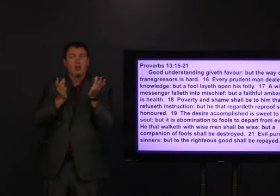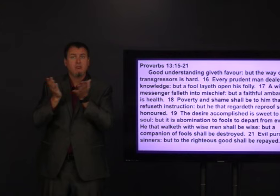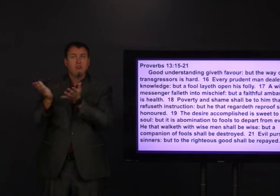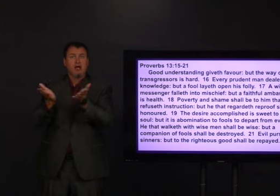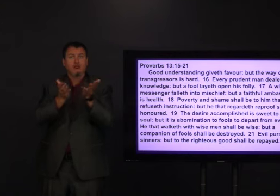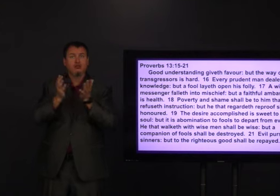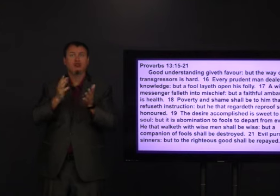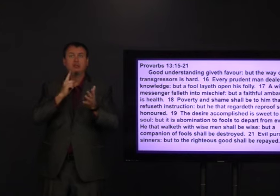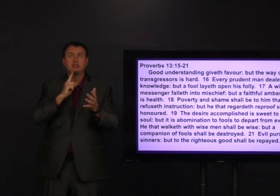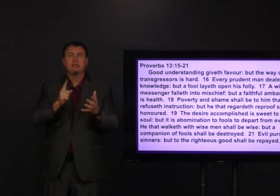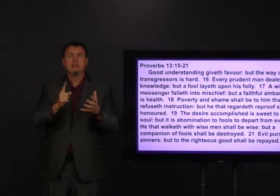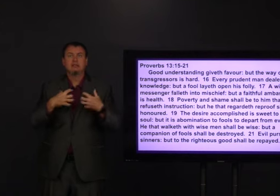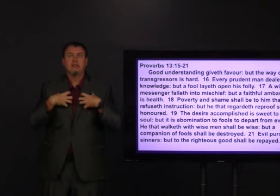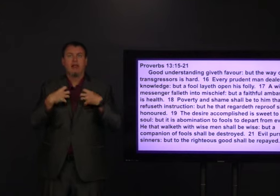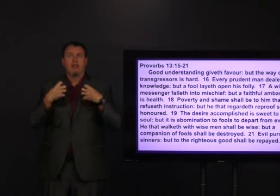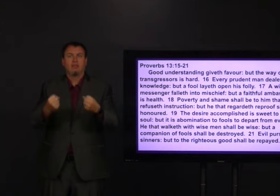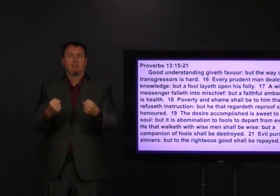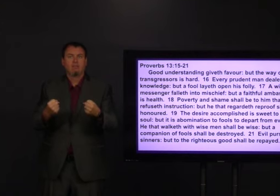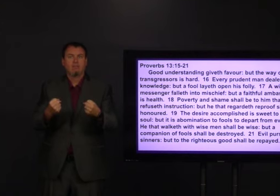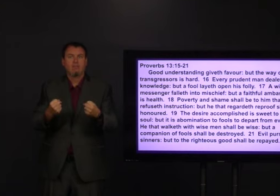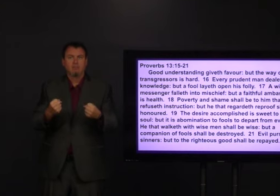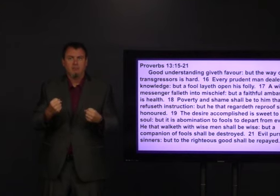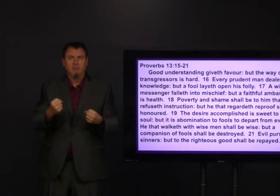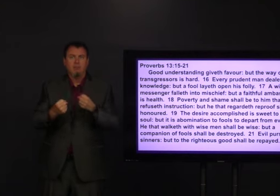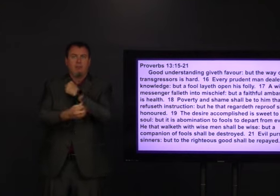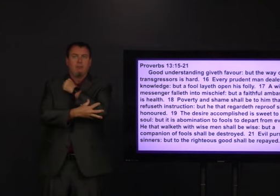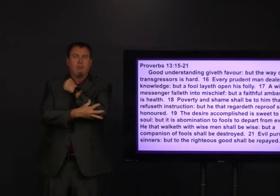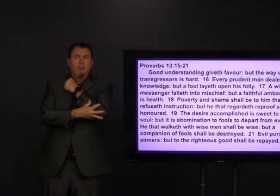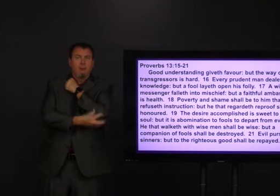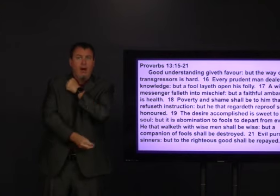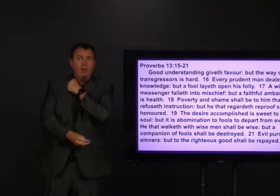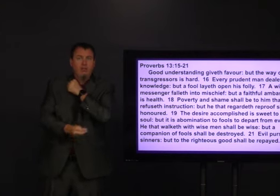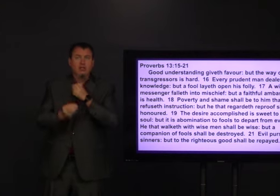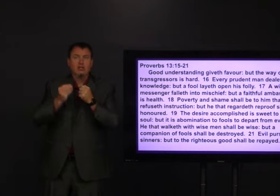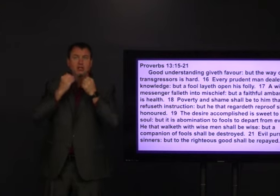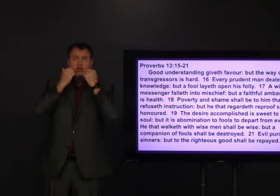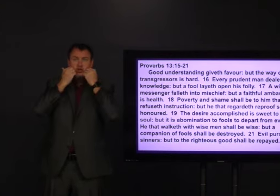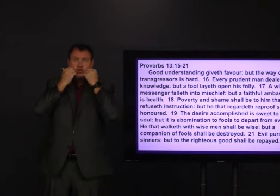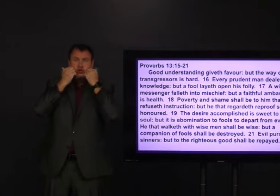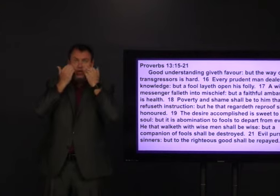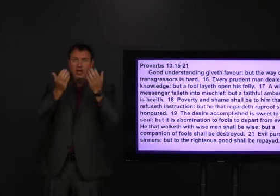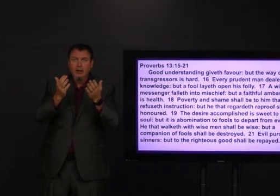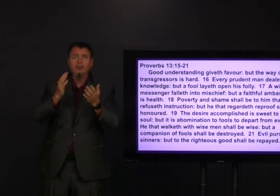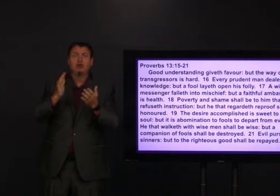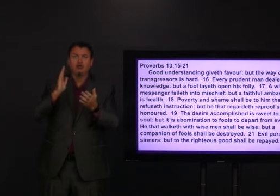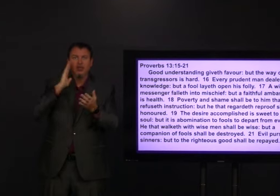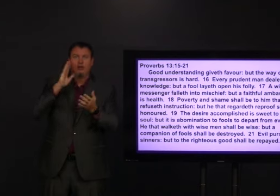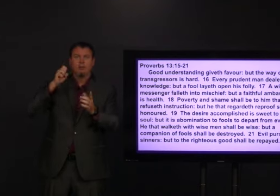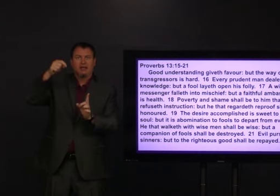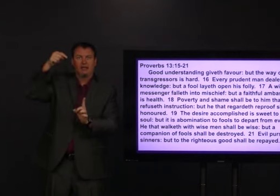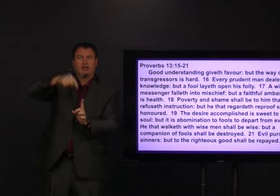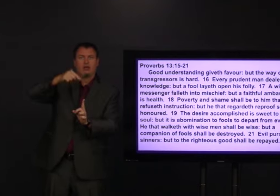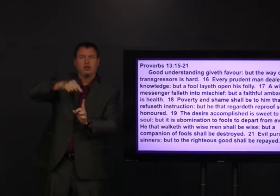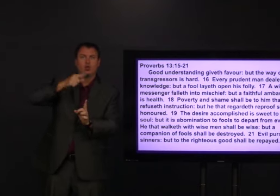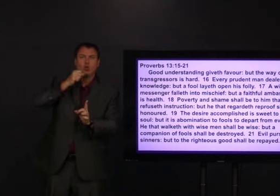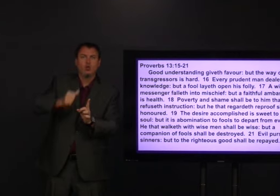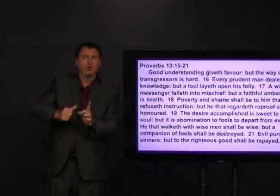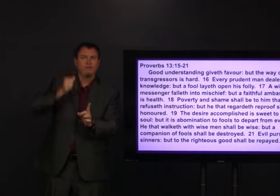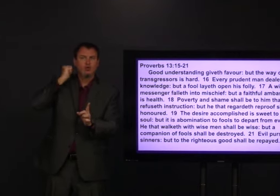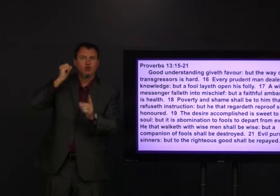faithful ambassador is health. Poverty and shame shall be him that